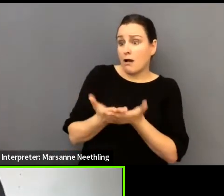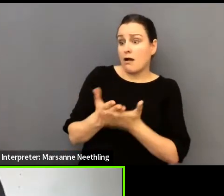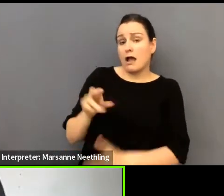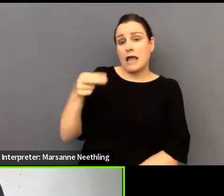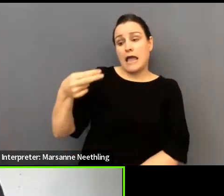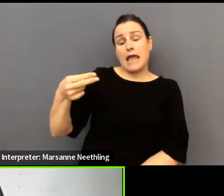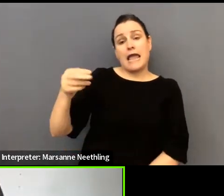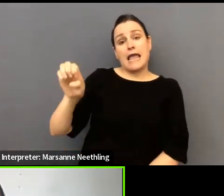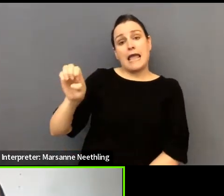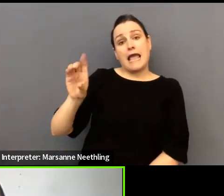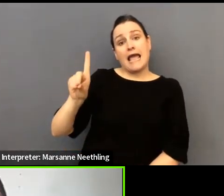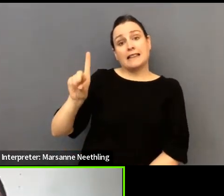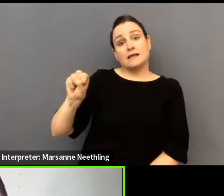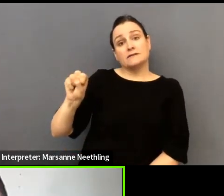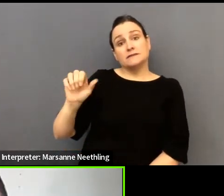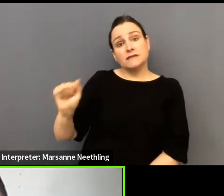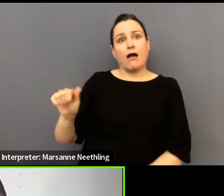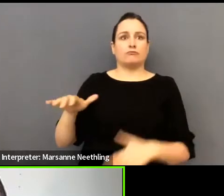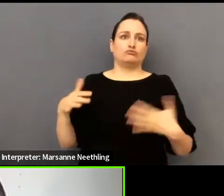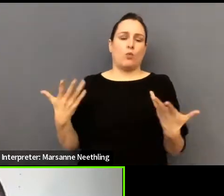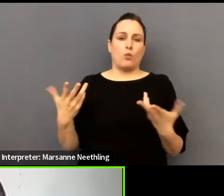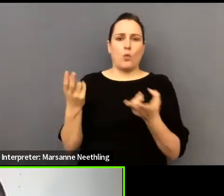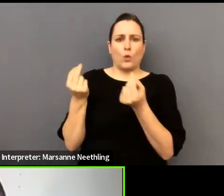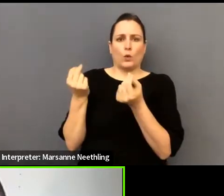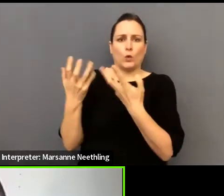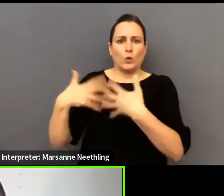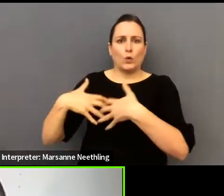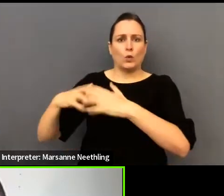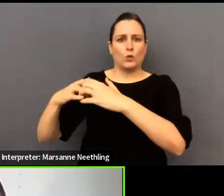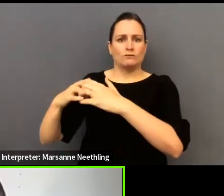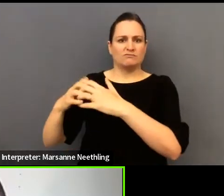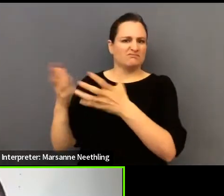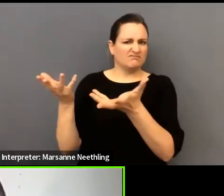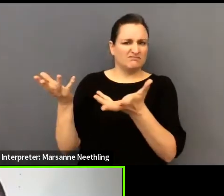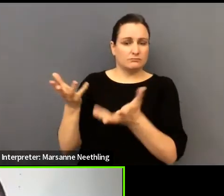or wherever, where we'll have a fund